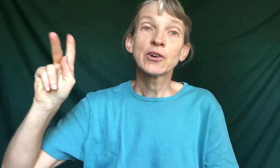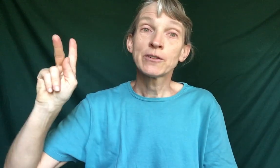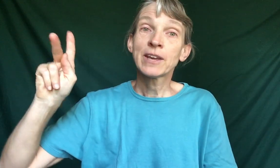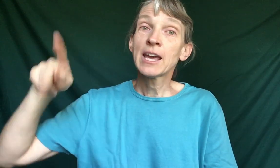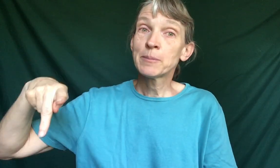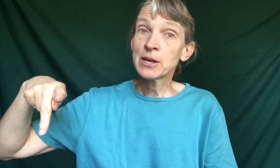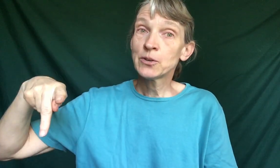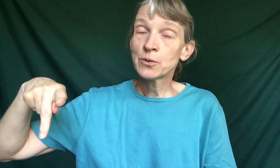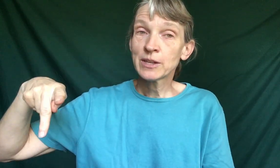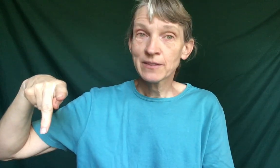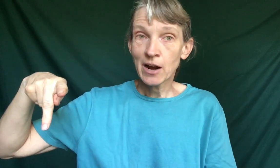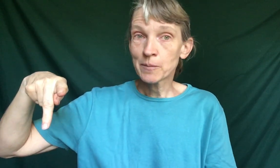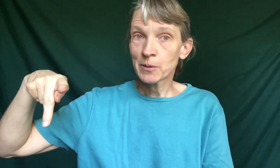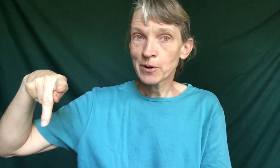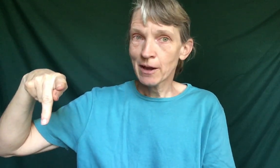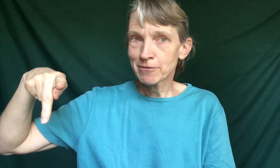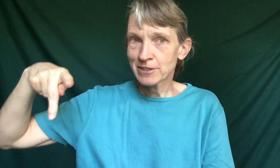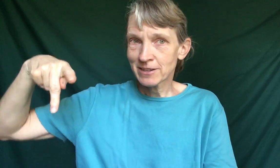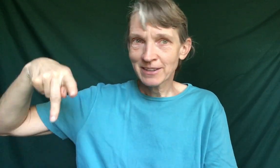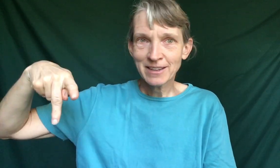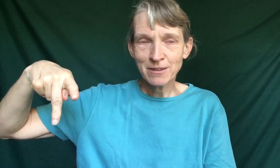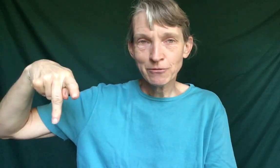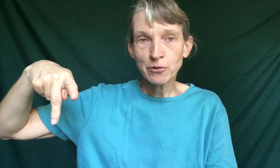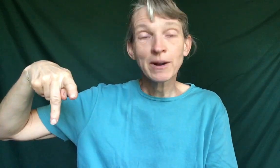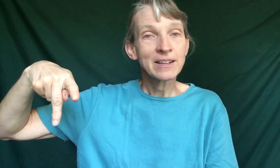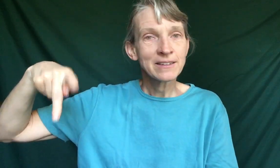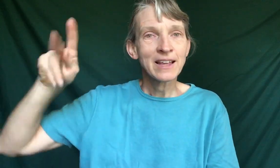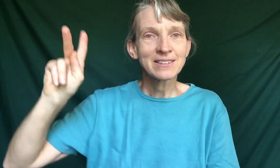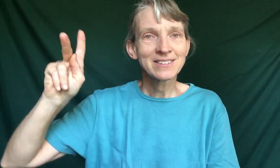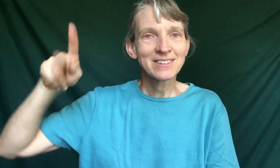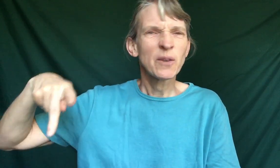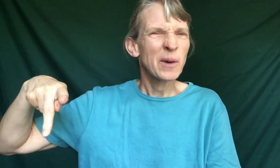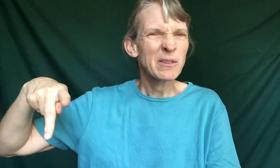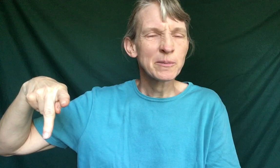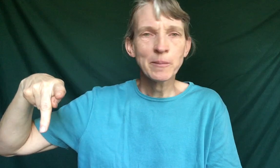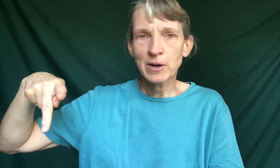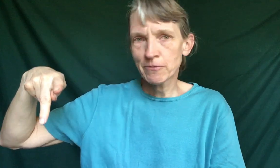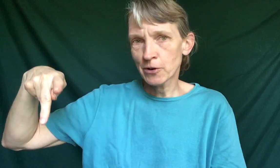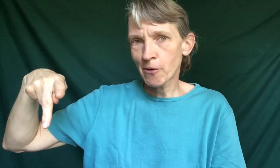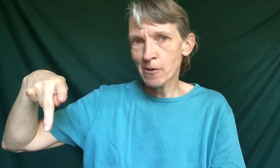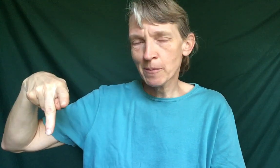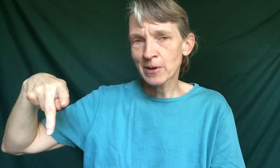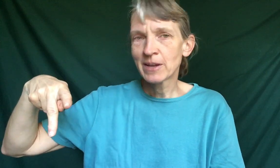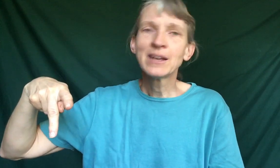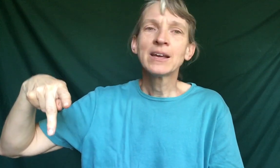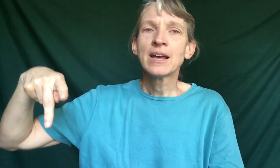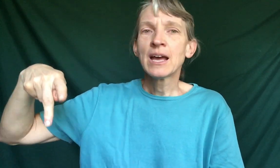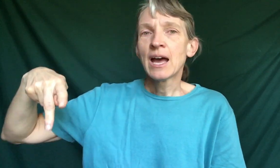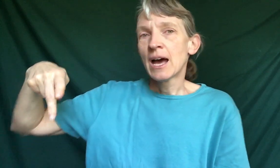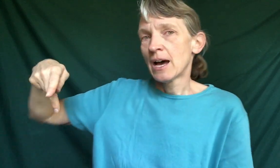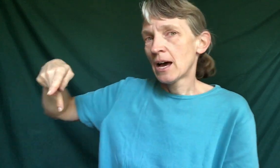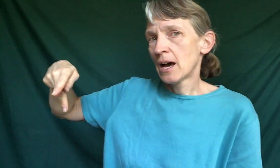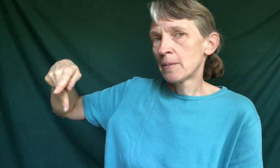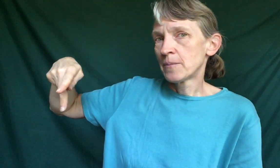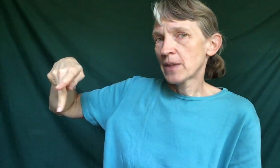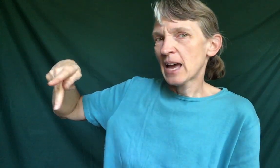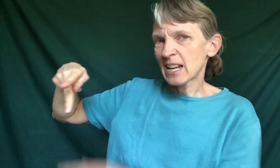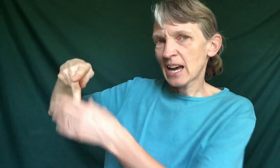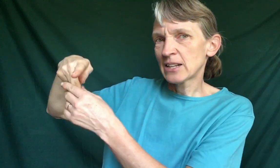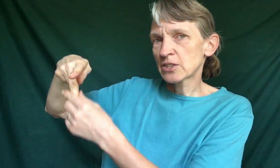heard of KP duty in the Army, where you have to get the food ready, that's a way of remembering if you're a grown-up. And it kind of looks